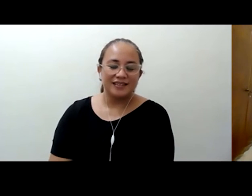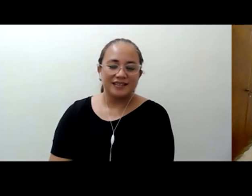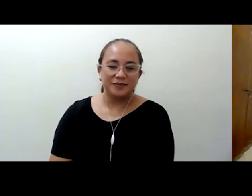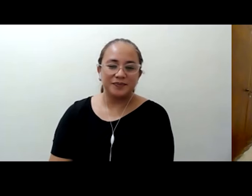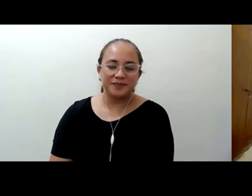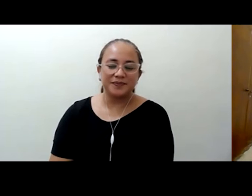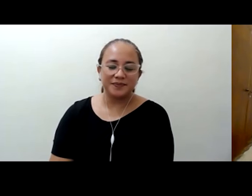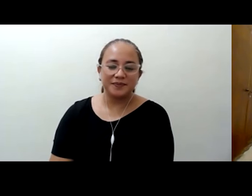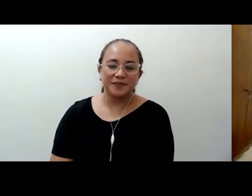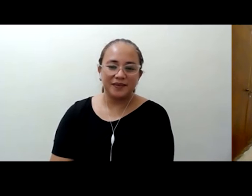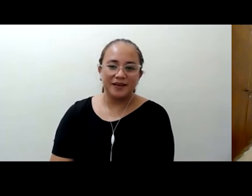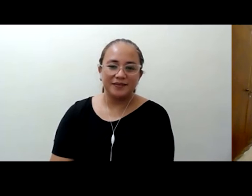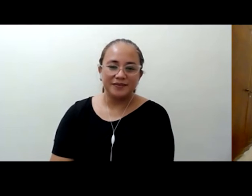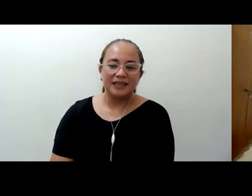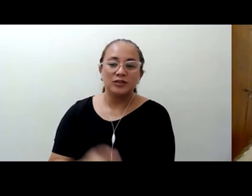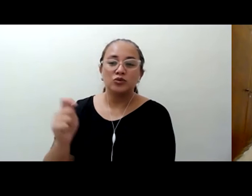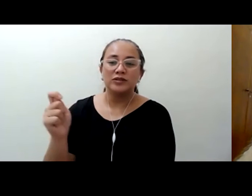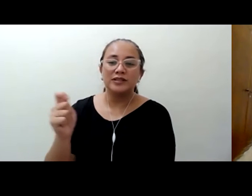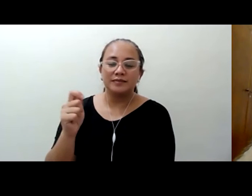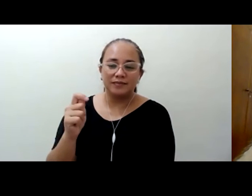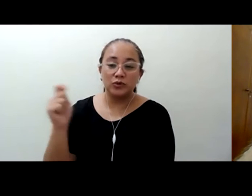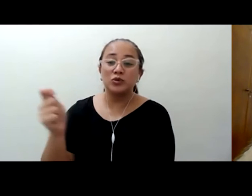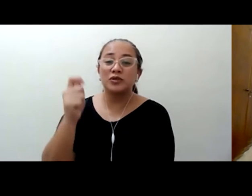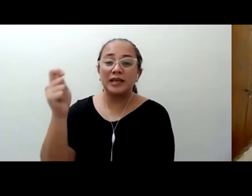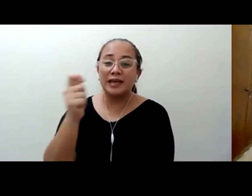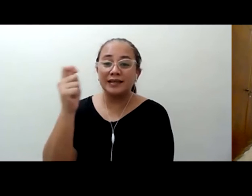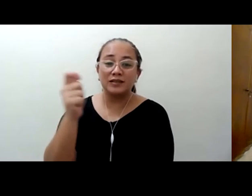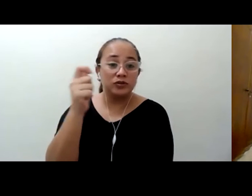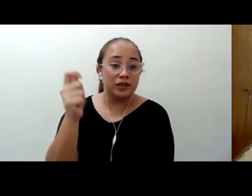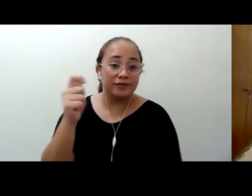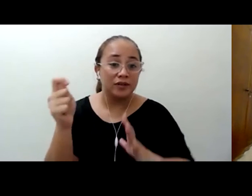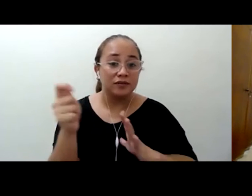signing will be busy tomorrow. yes. Tuesday's okay with everyone?